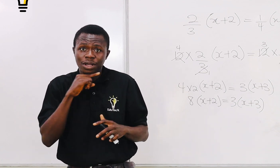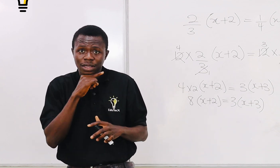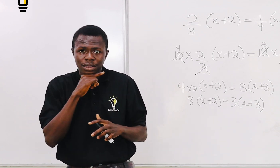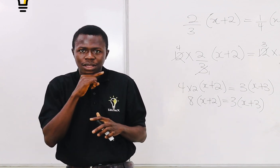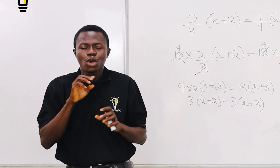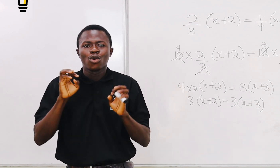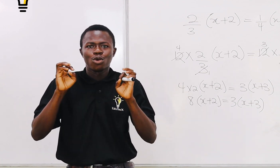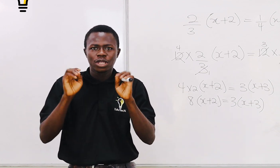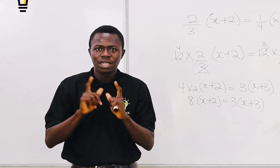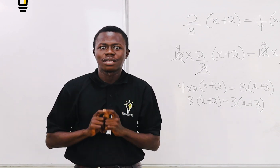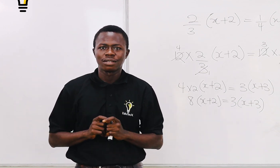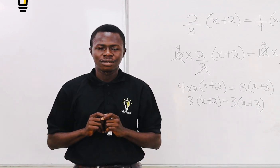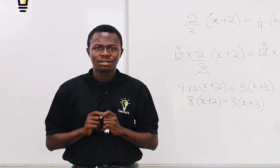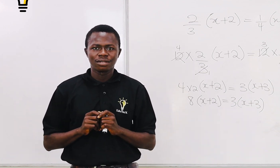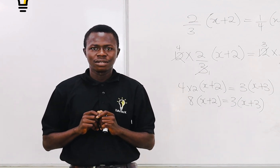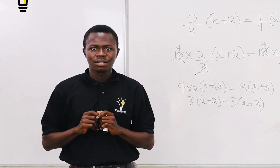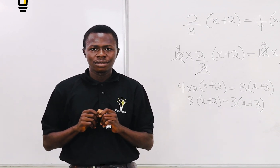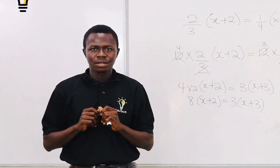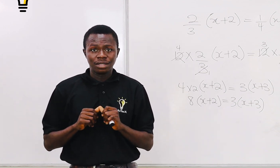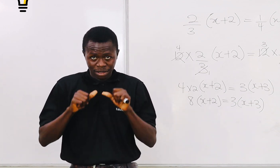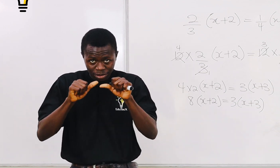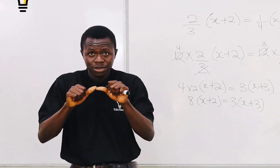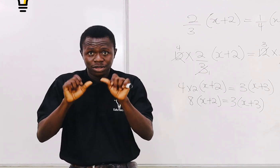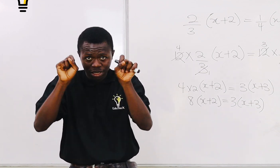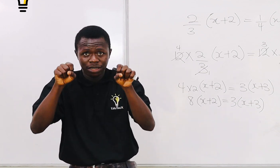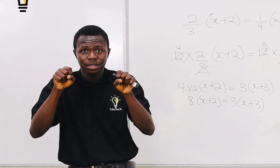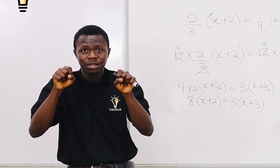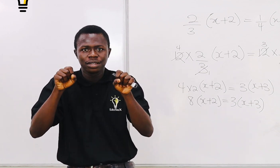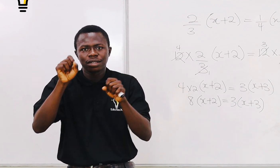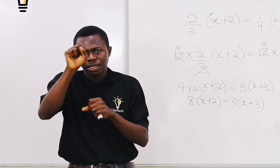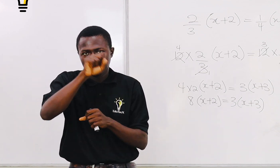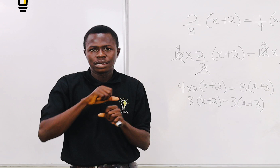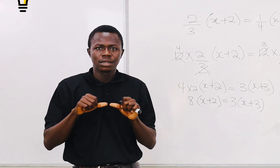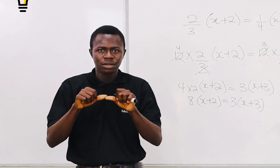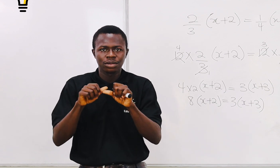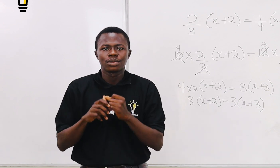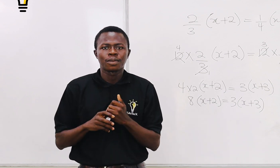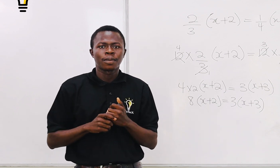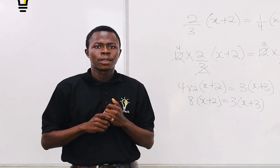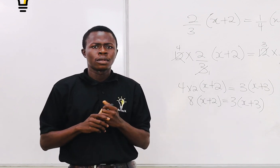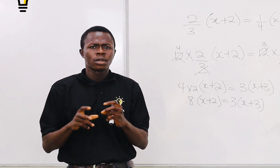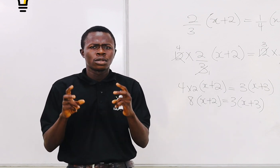Now we are done writing the expression. So we can continue, right? Okay.